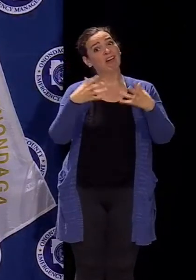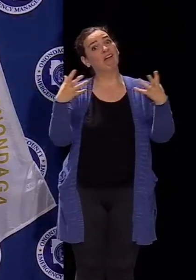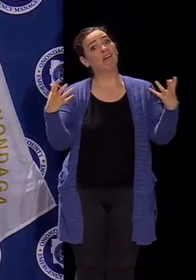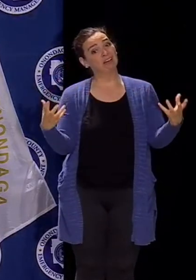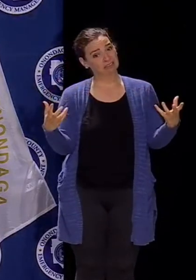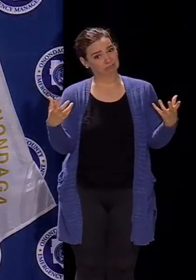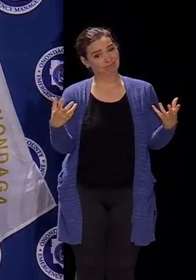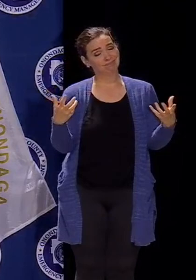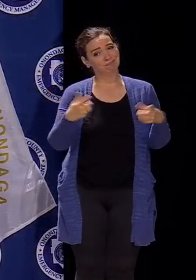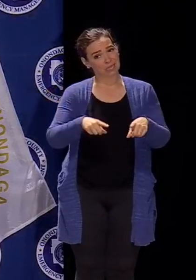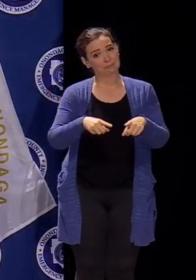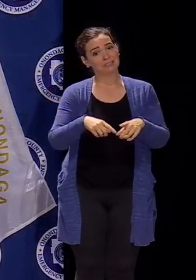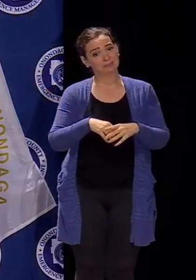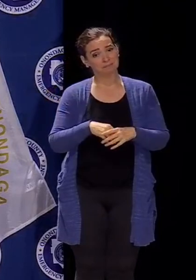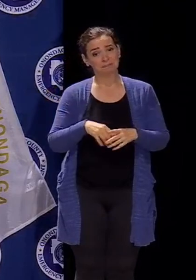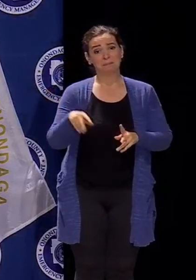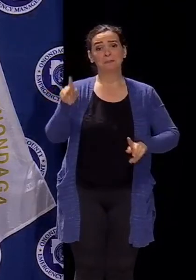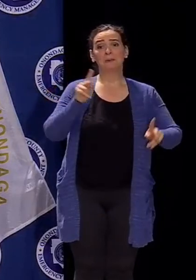able to